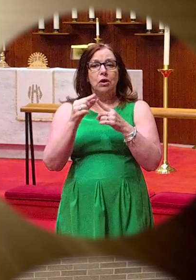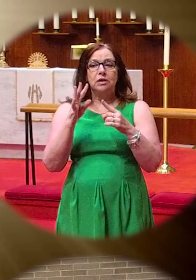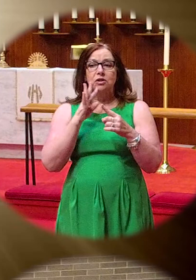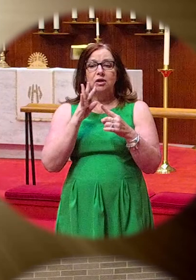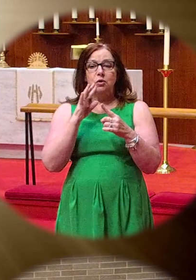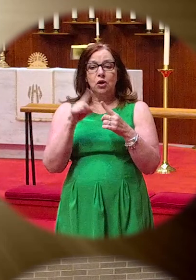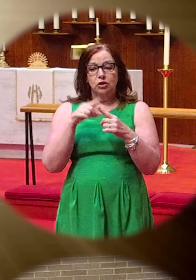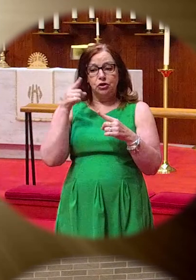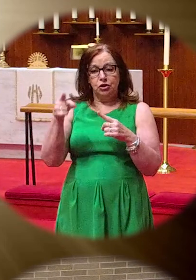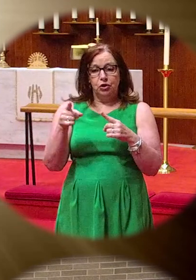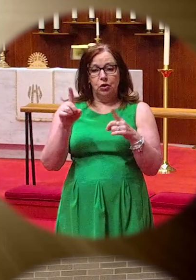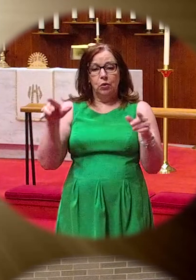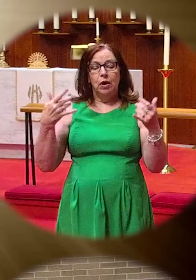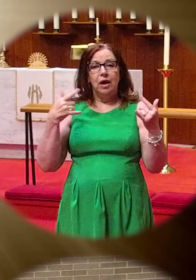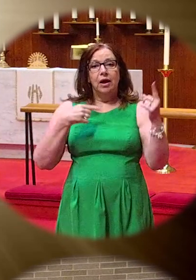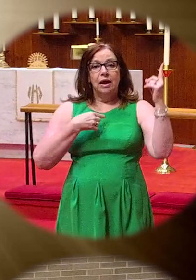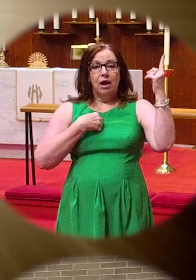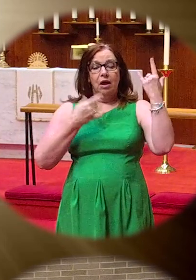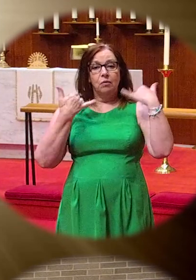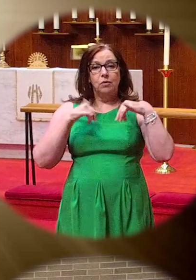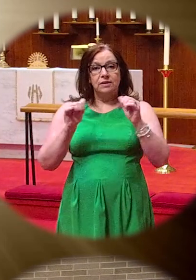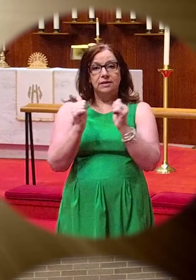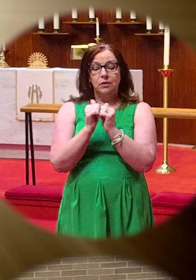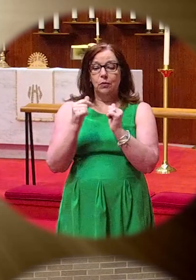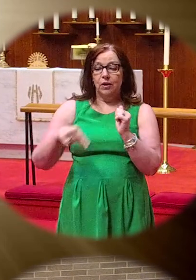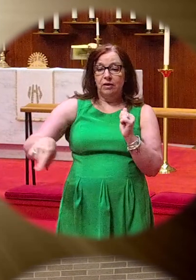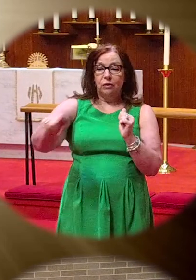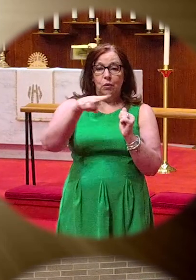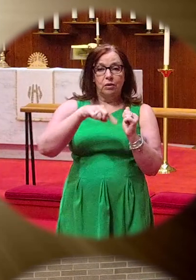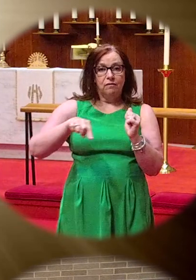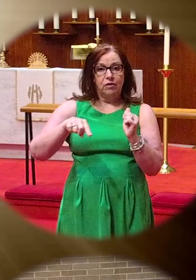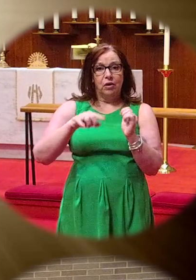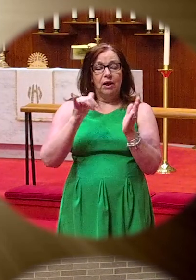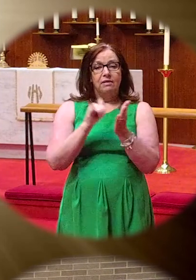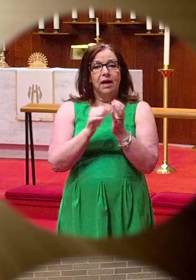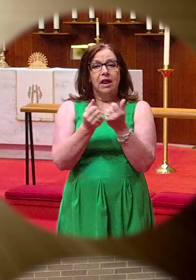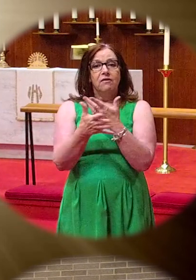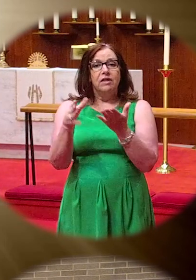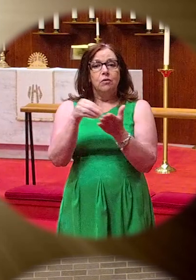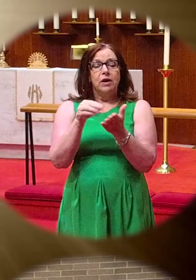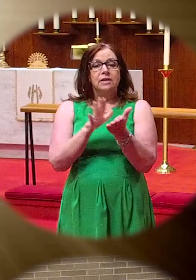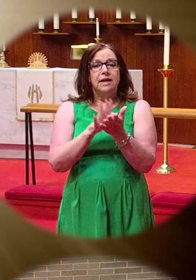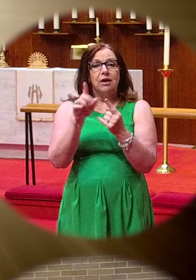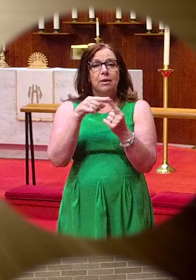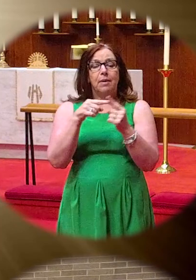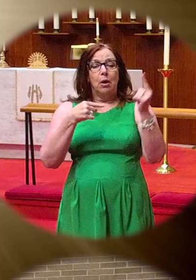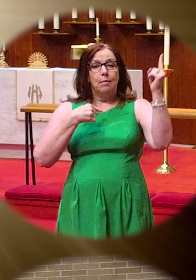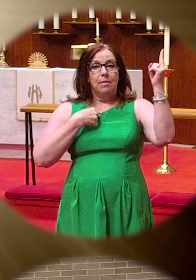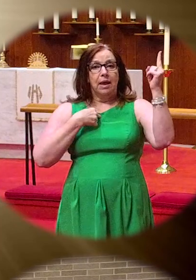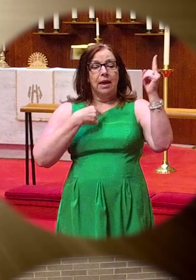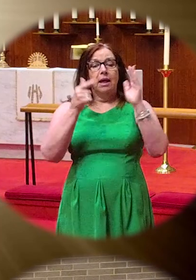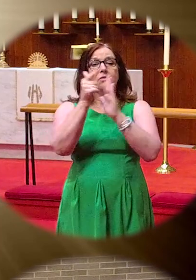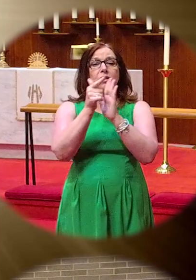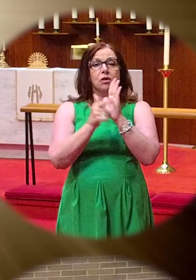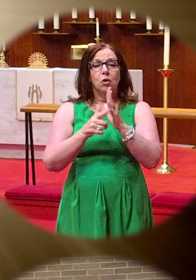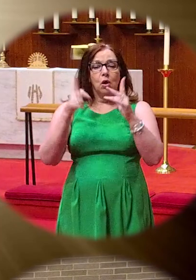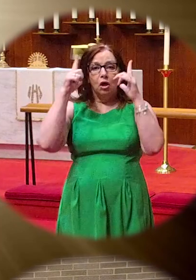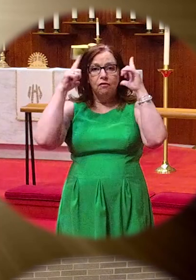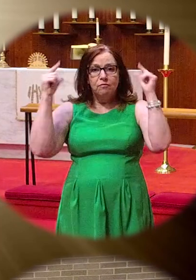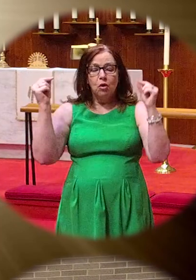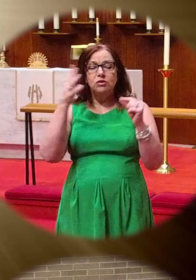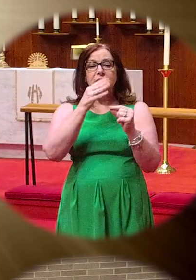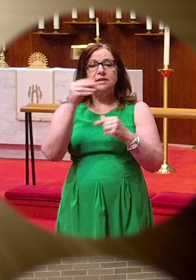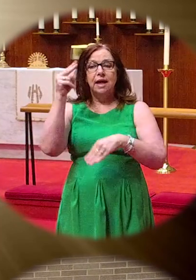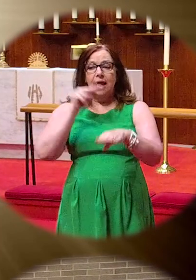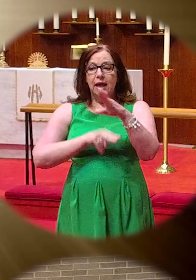you while I was still with you, that everything written about me in the law of Moses and the